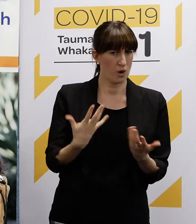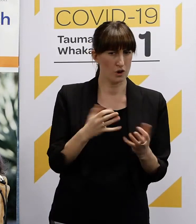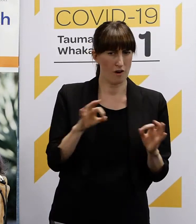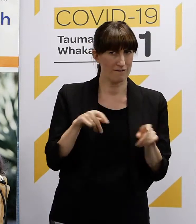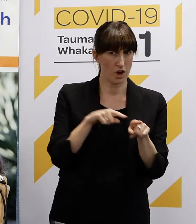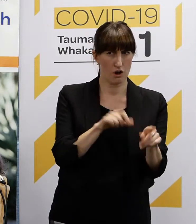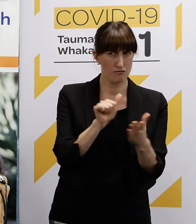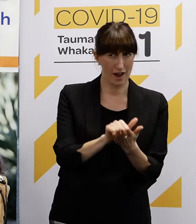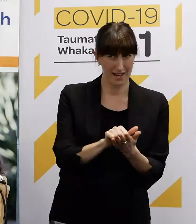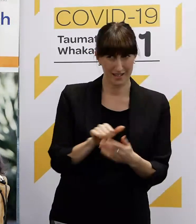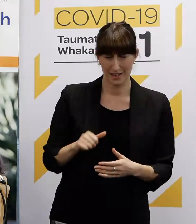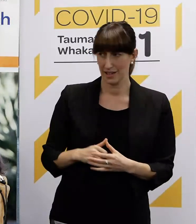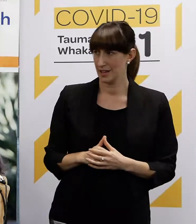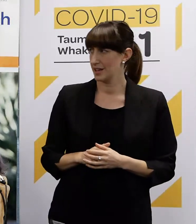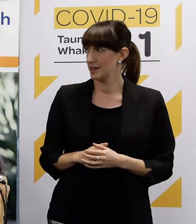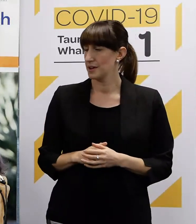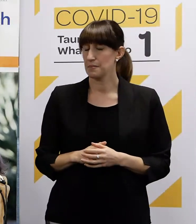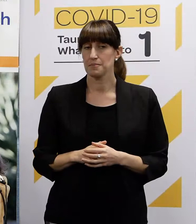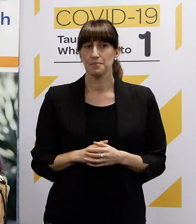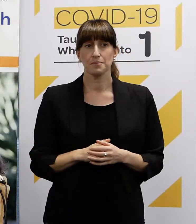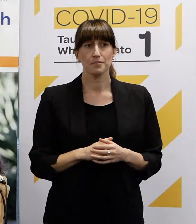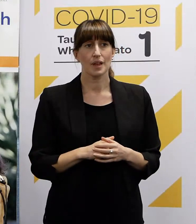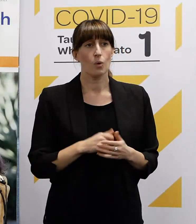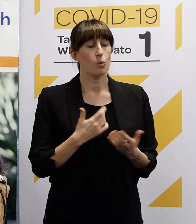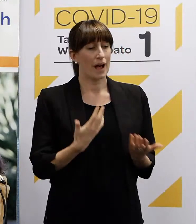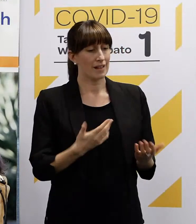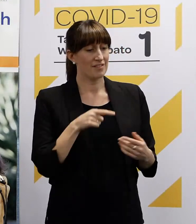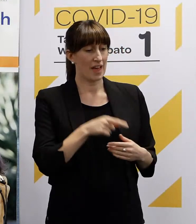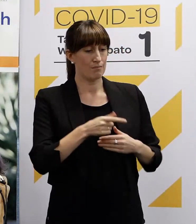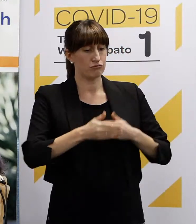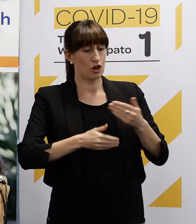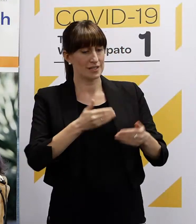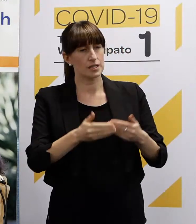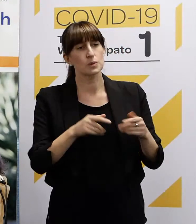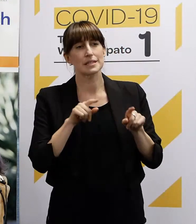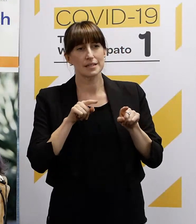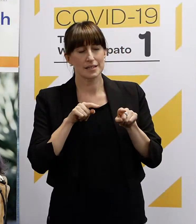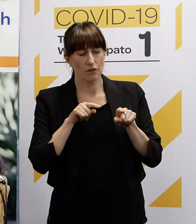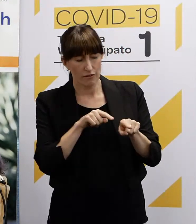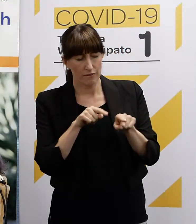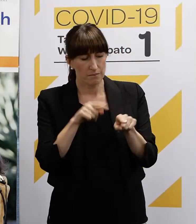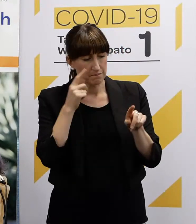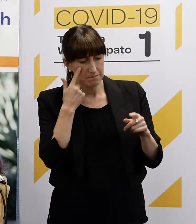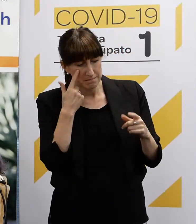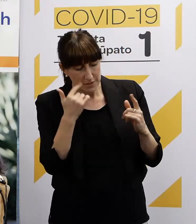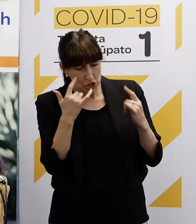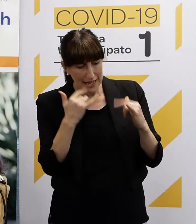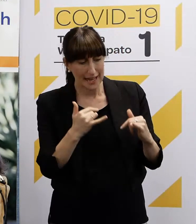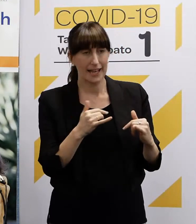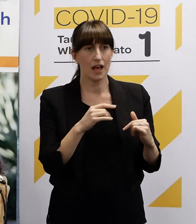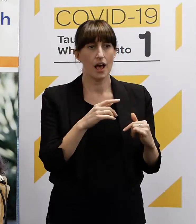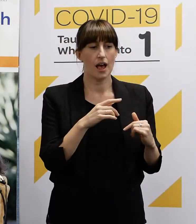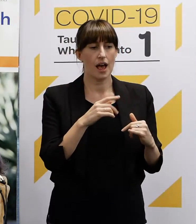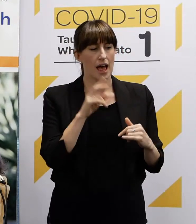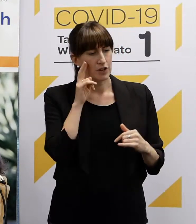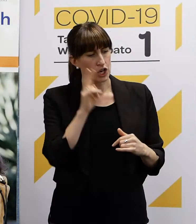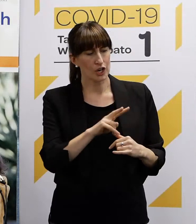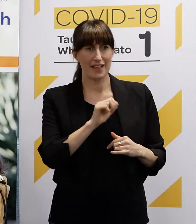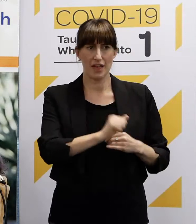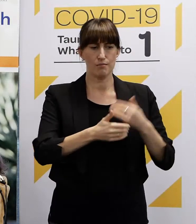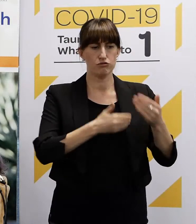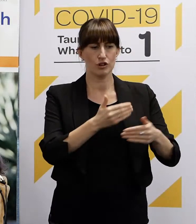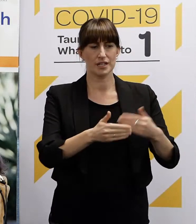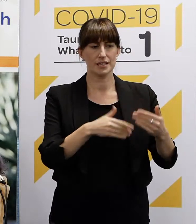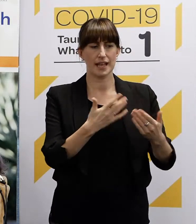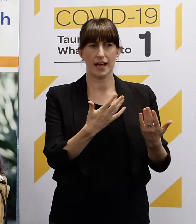the process, each step of the process, and at what point did the process deviate from what we agree